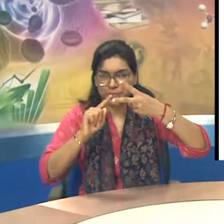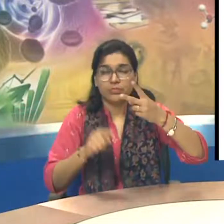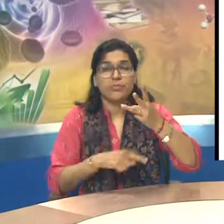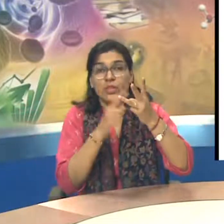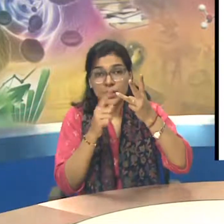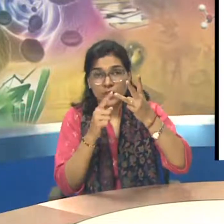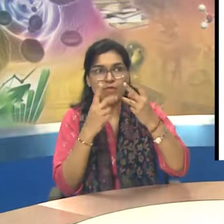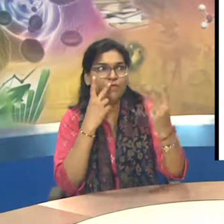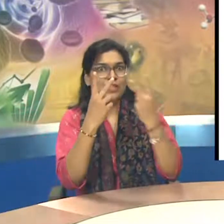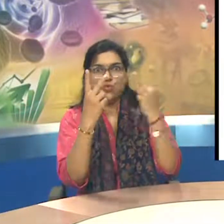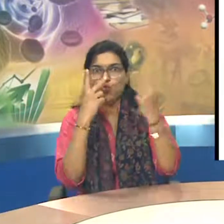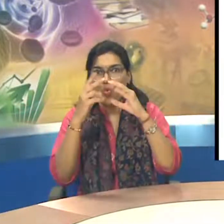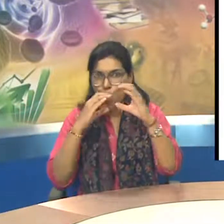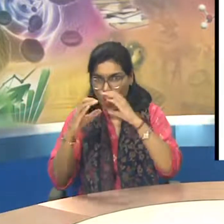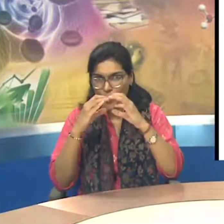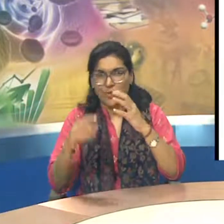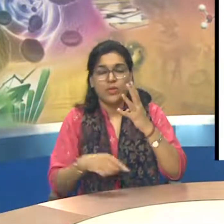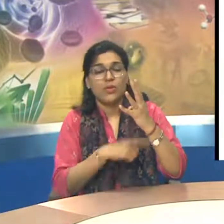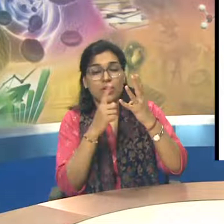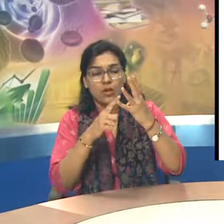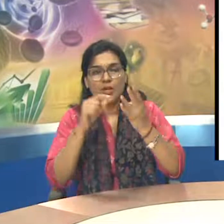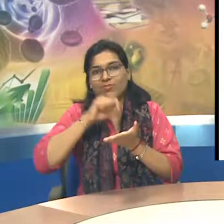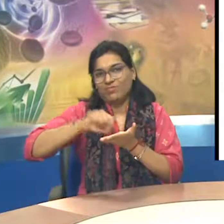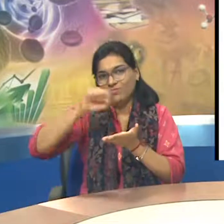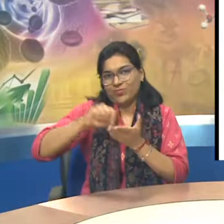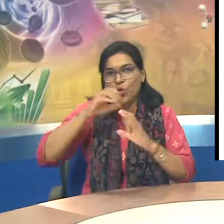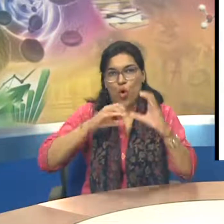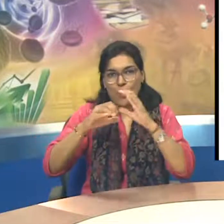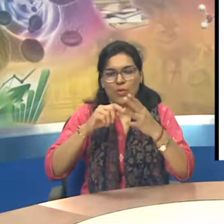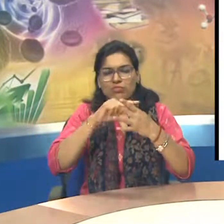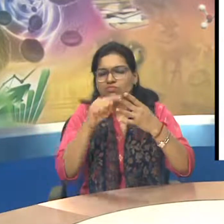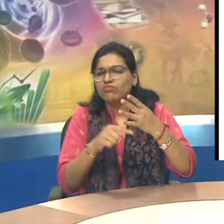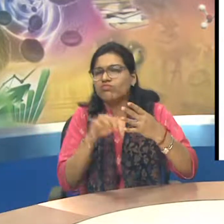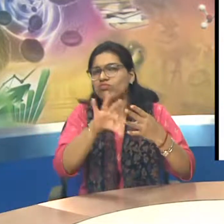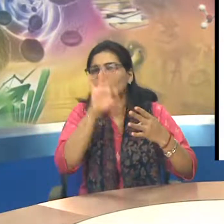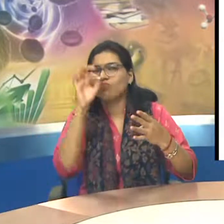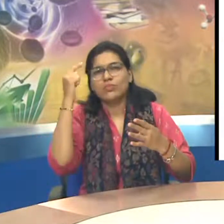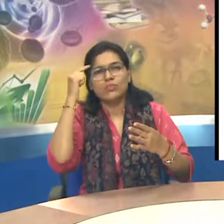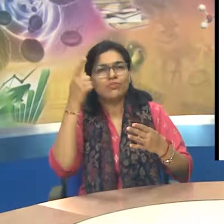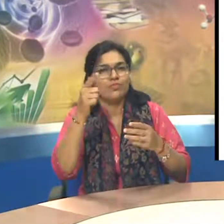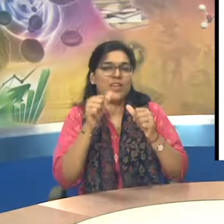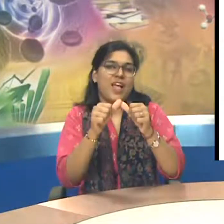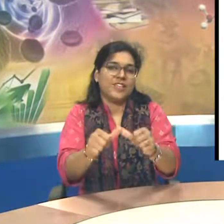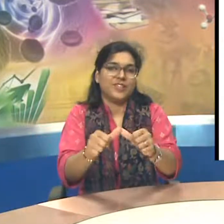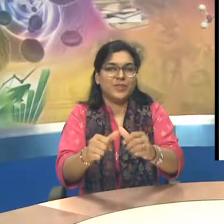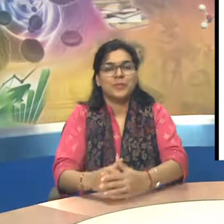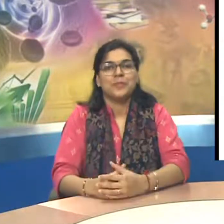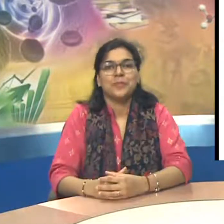third, visual communication, fourth, written communication.